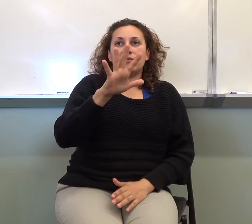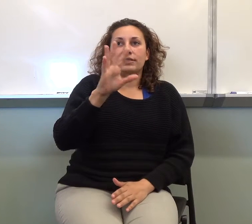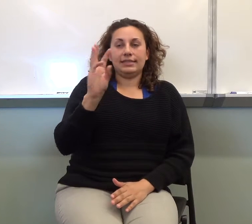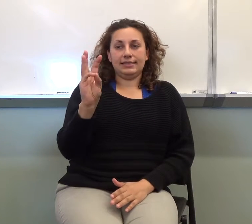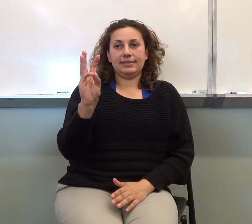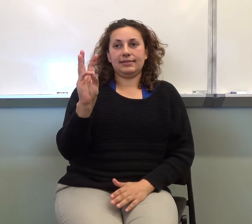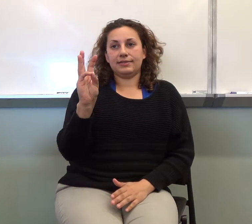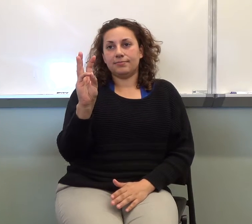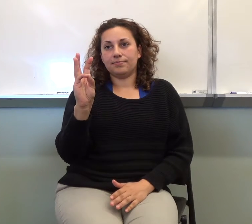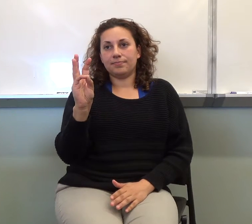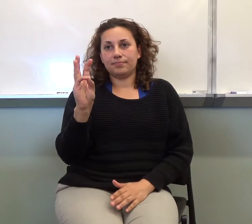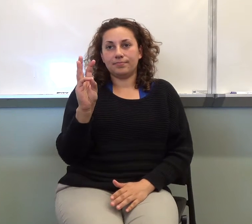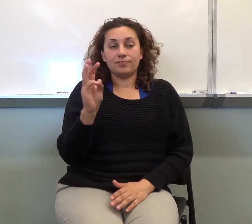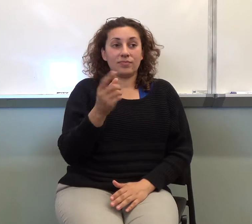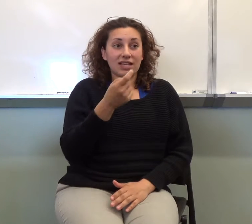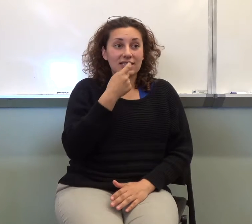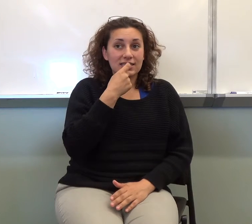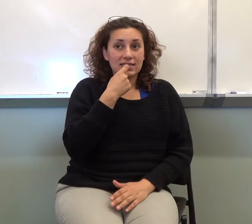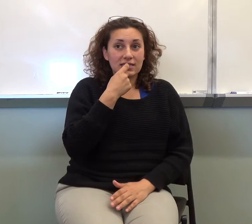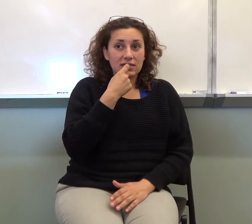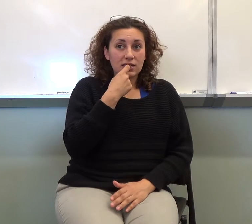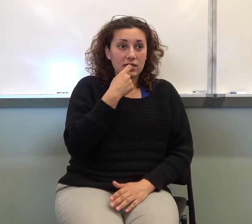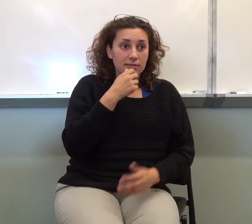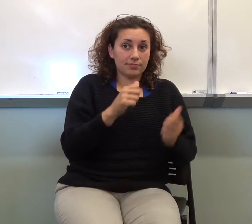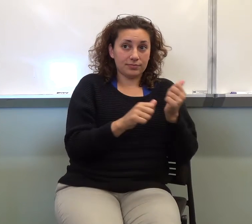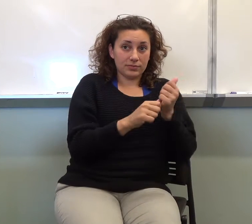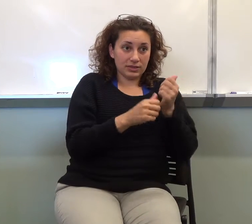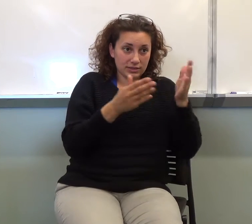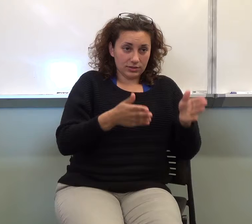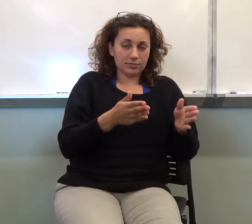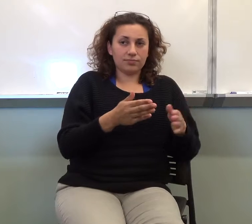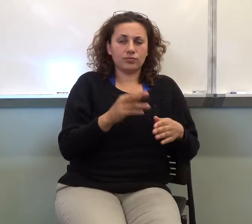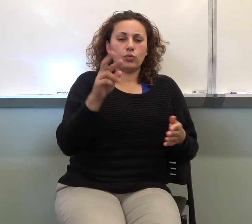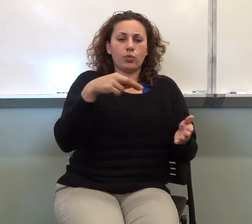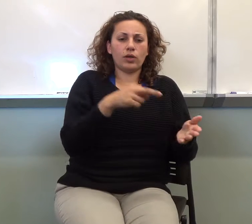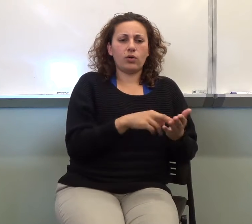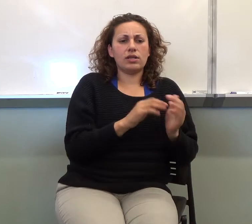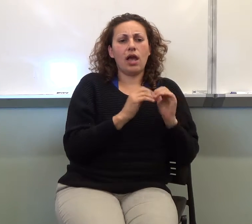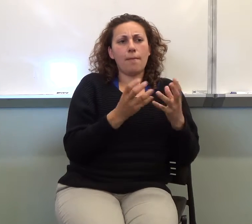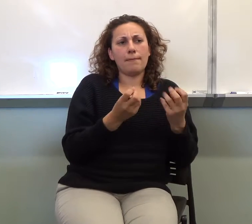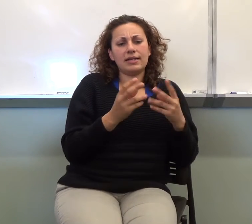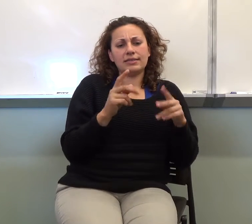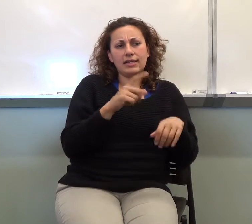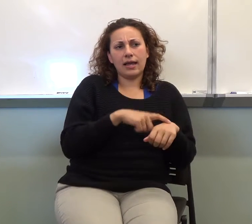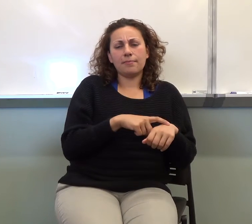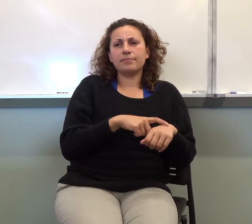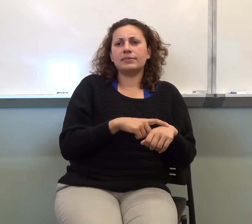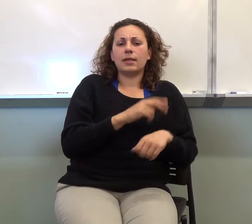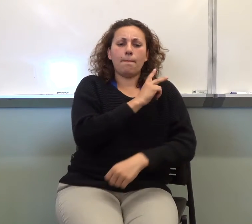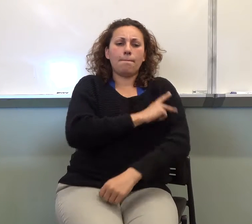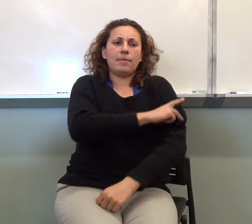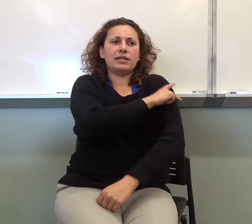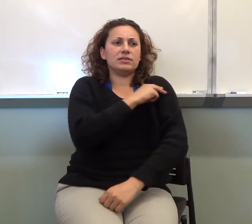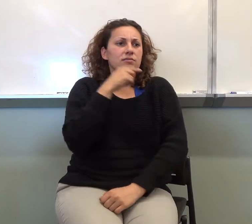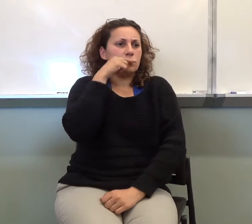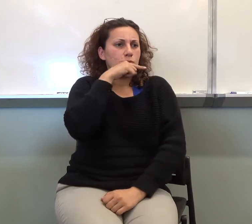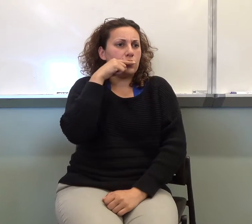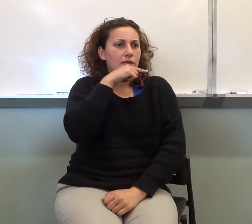A dental hygienist records the number of times a day her patients say that they brush their teeth. Now, of course, they could be lying. You